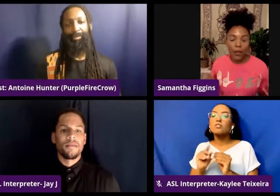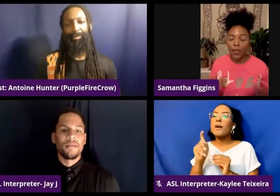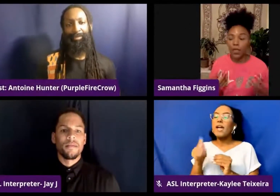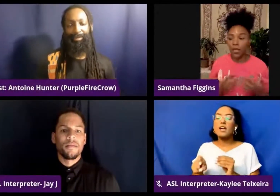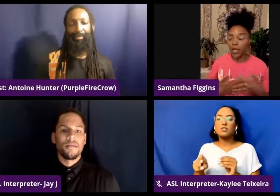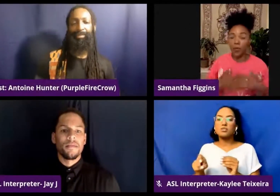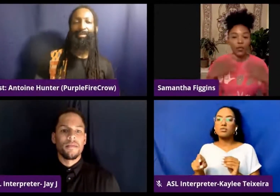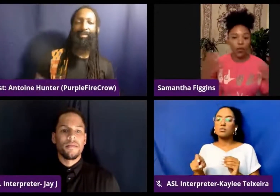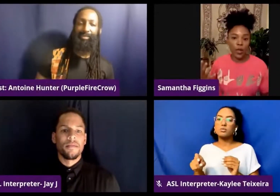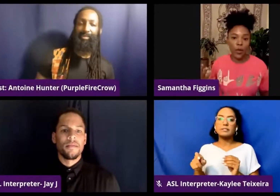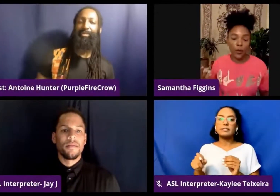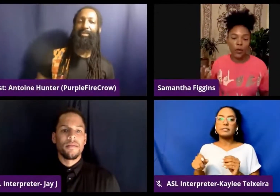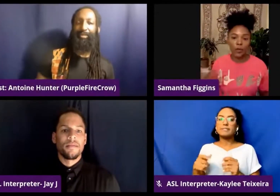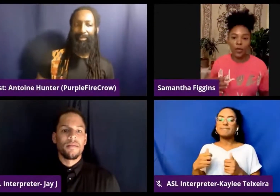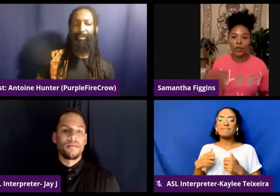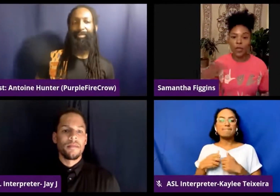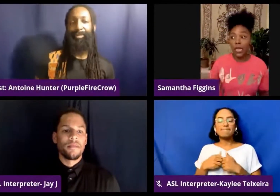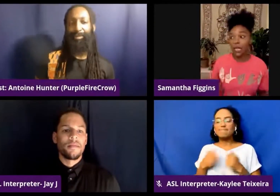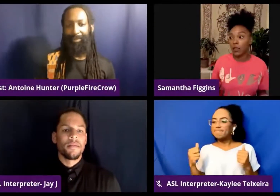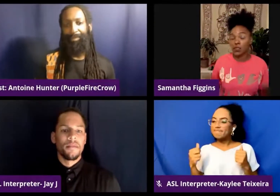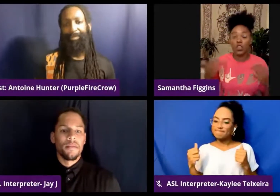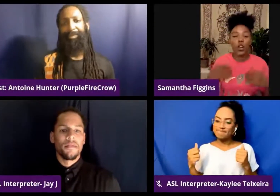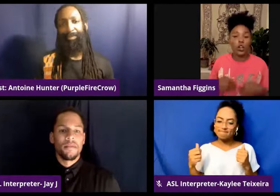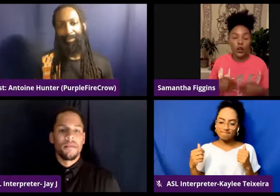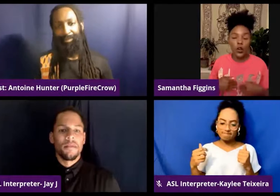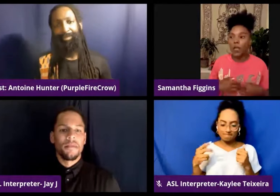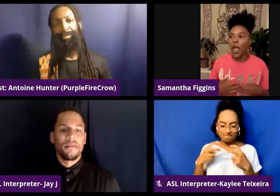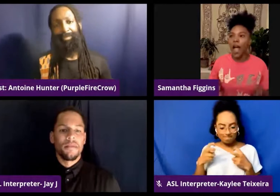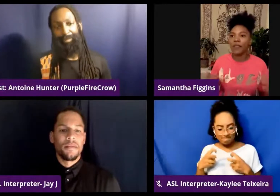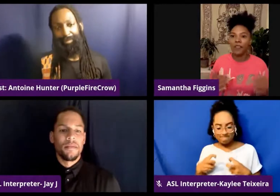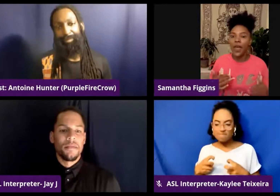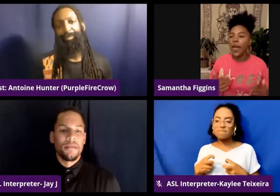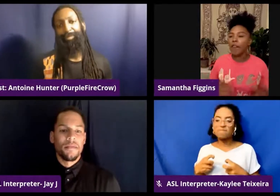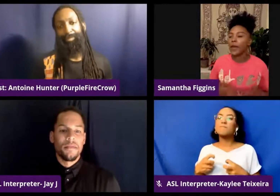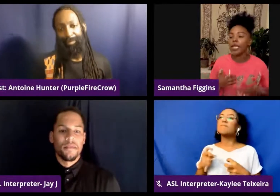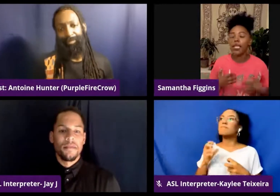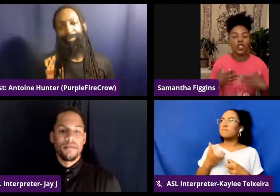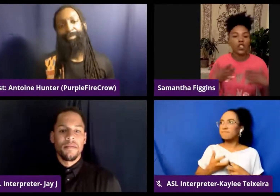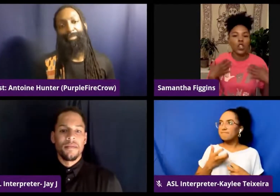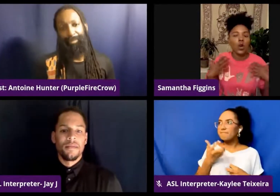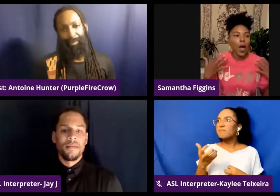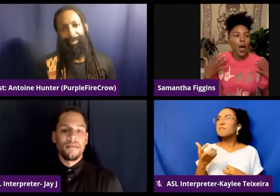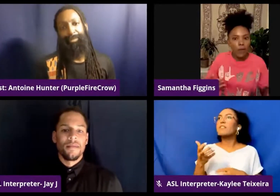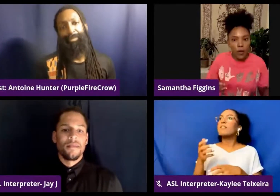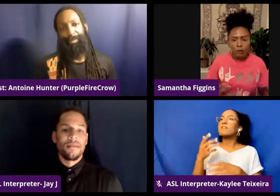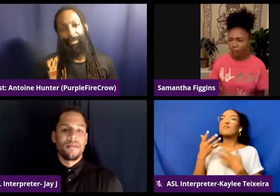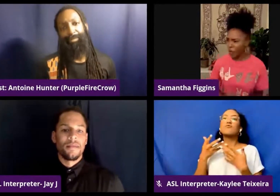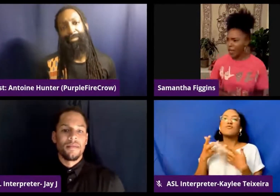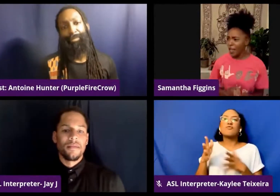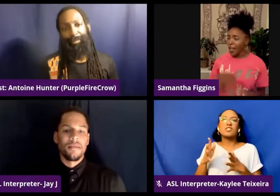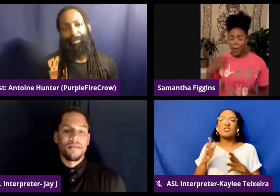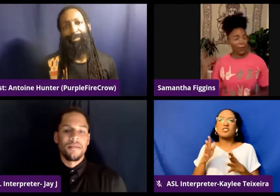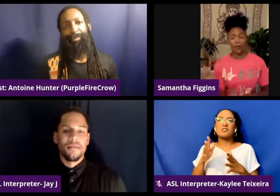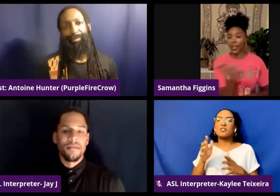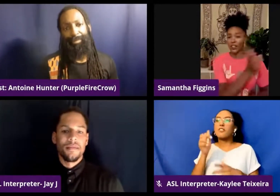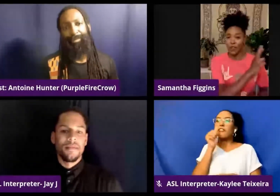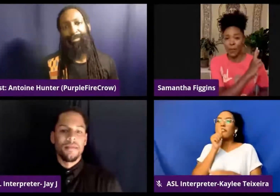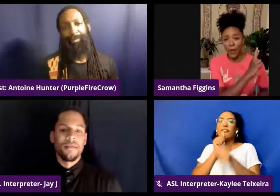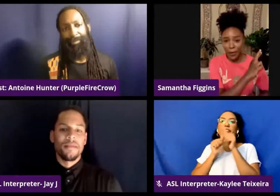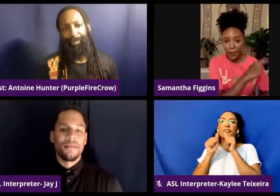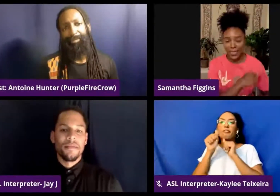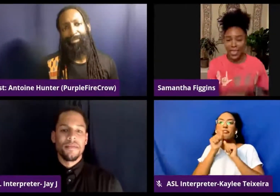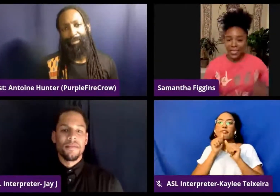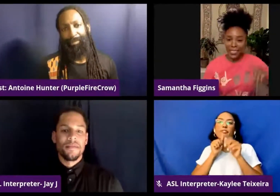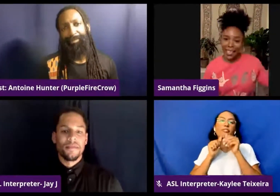break out of. And that was the breaking point for me to really start learning. And after that, everybody's just so helpful. People